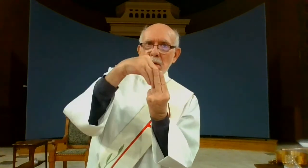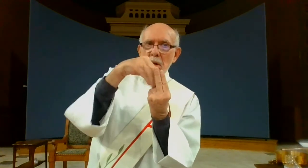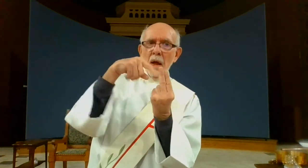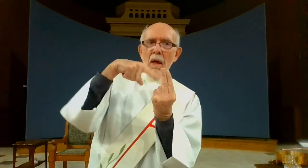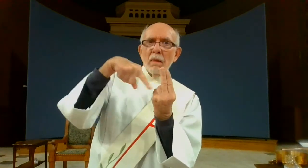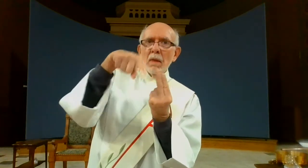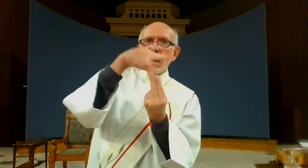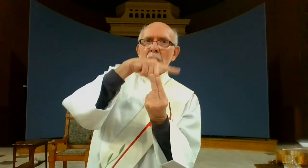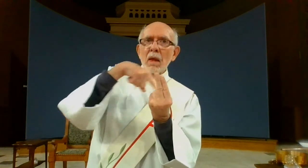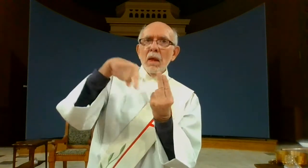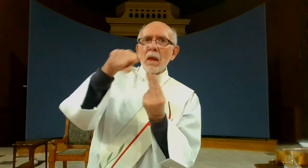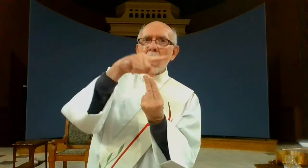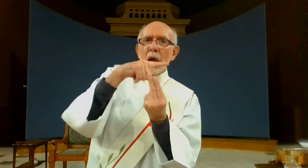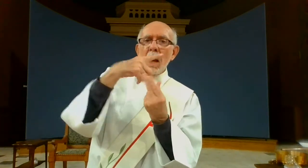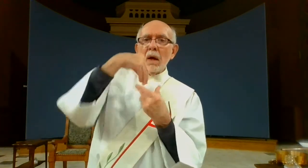Holy means God is in them,